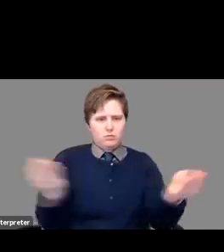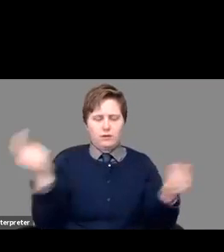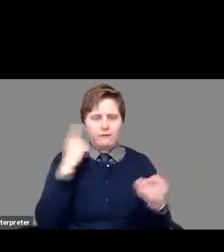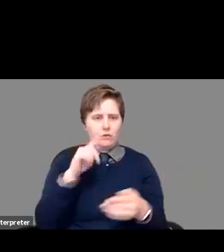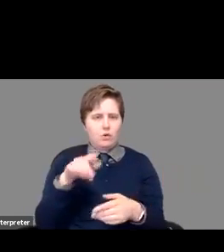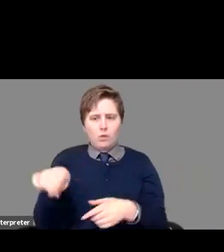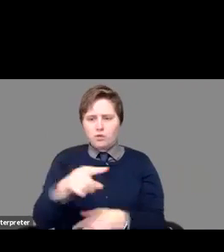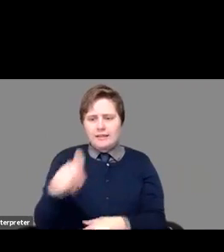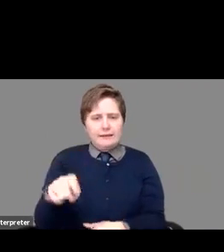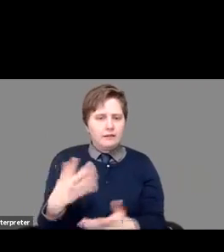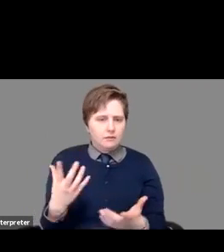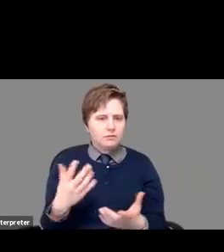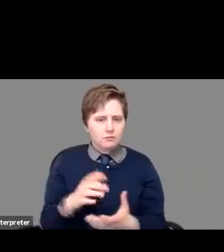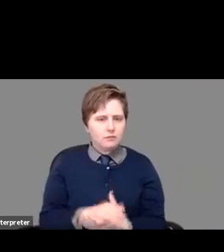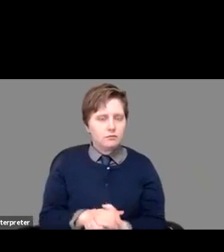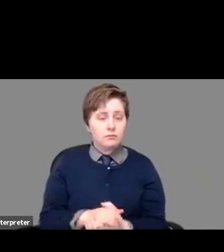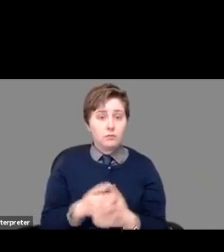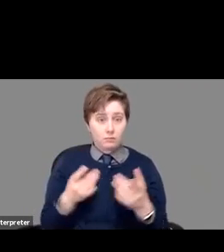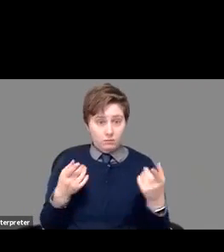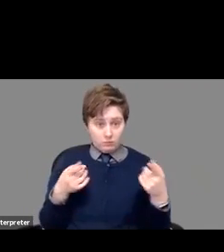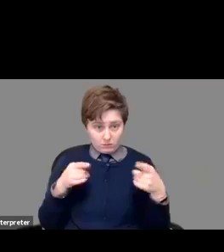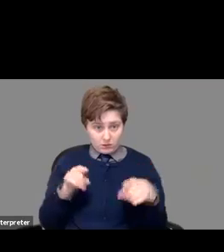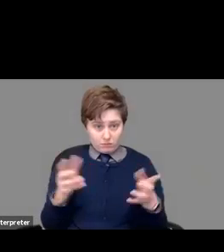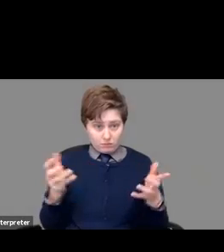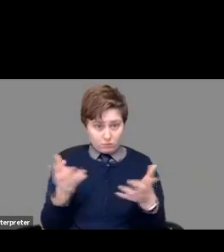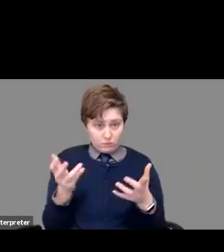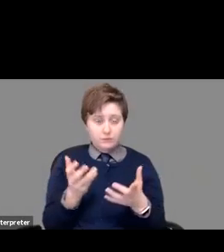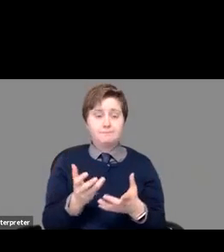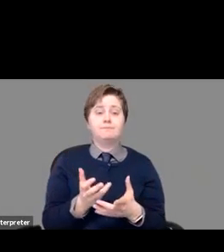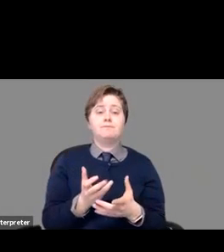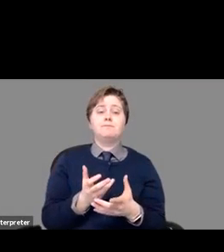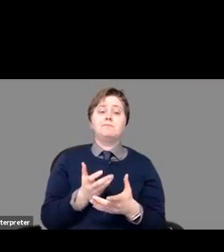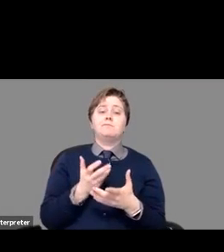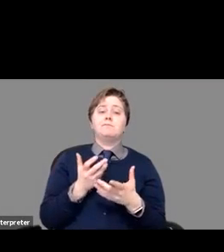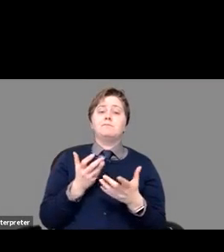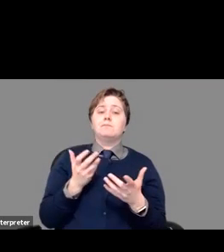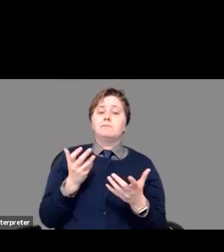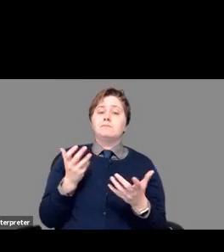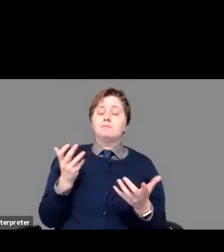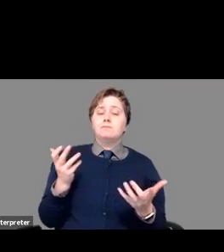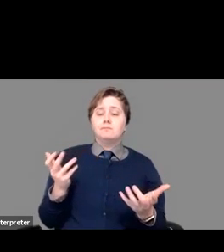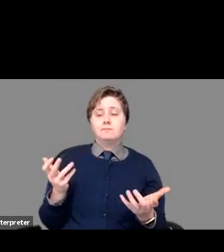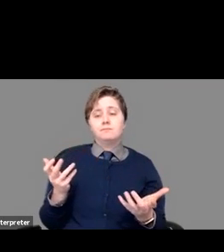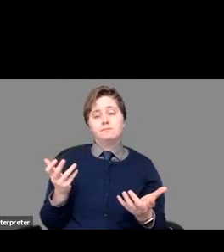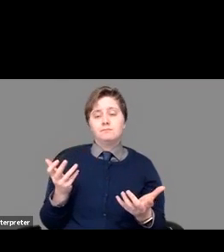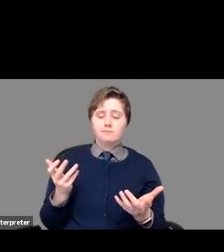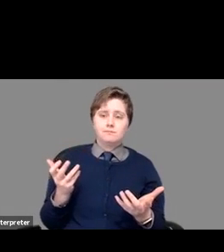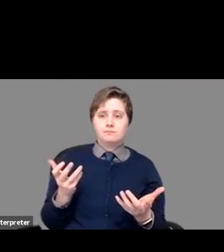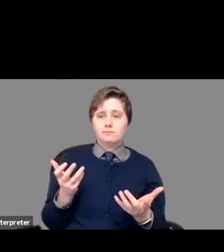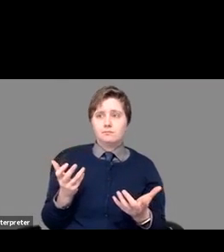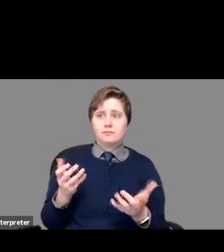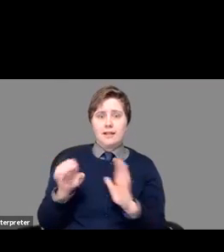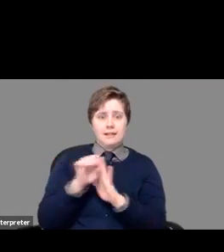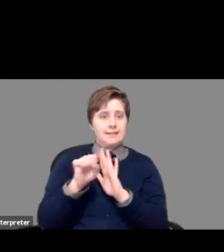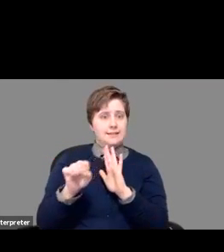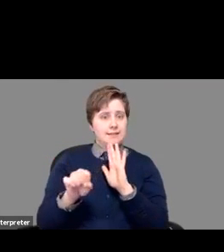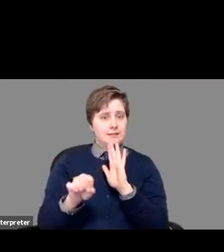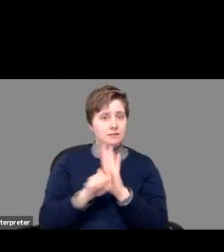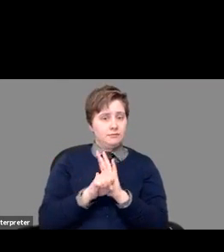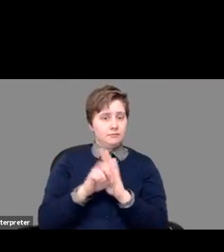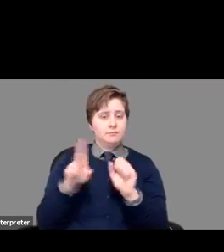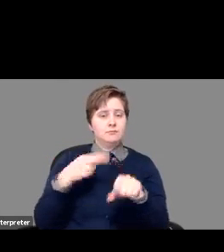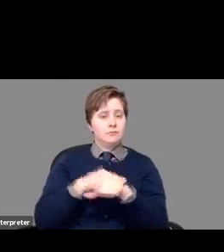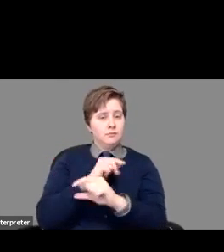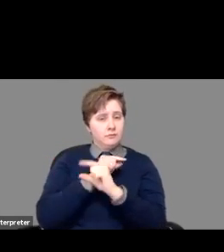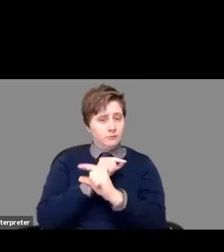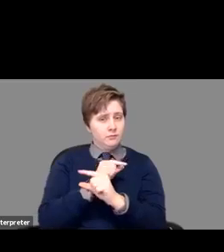needy. What happened is that the states and the National